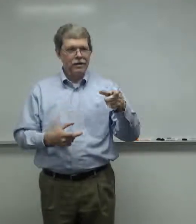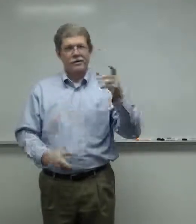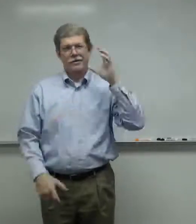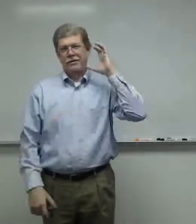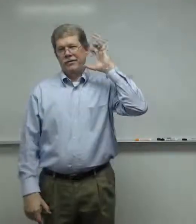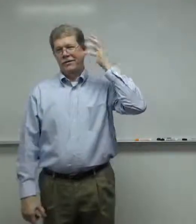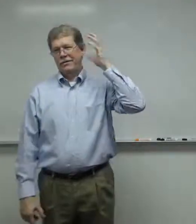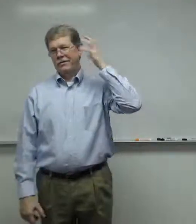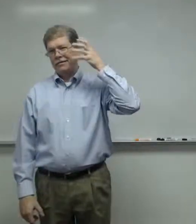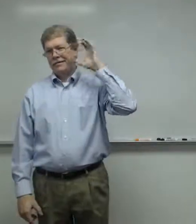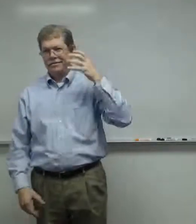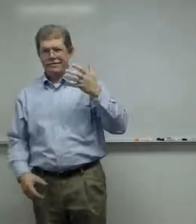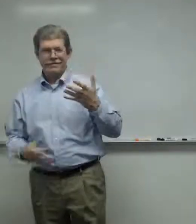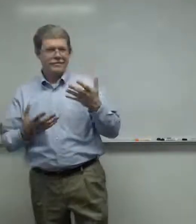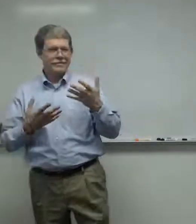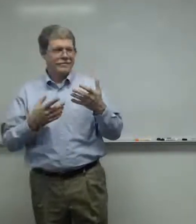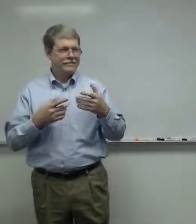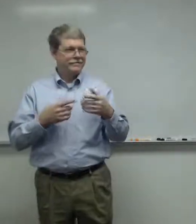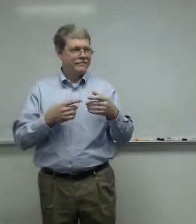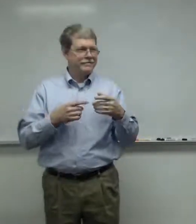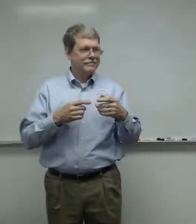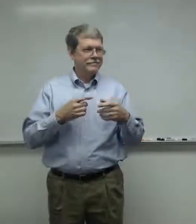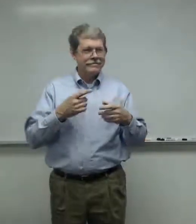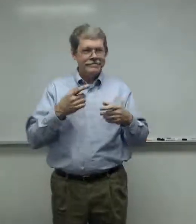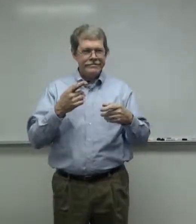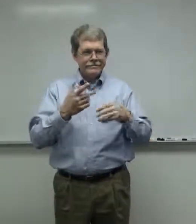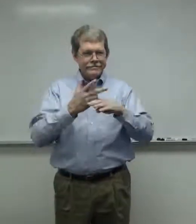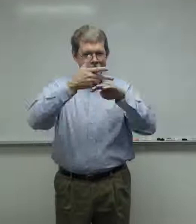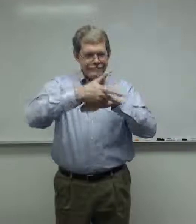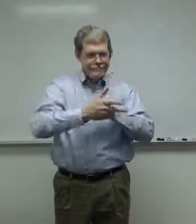Like if you're driving 90 miles per hour somewhere, it'd be crazy.